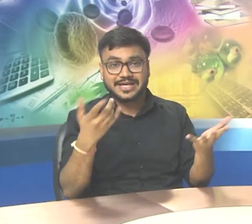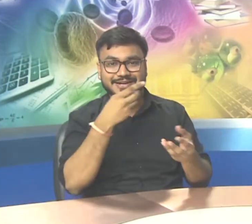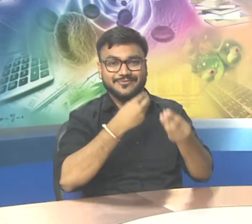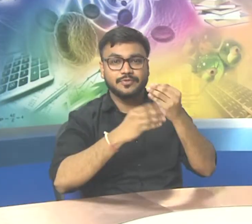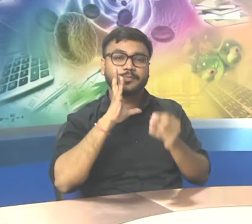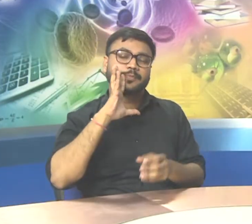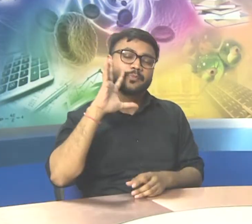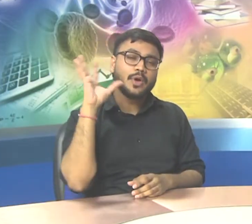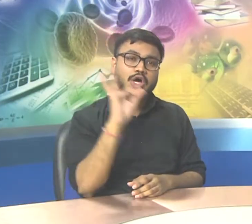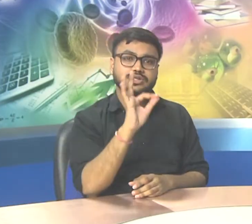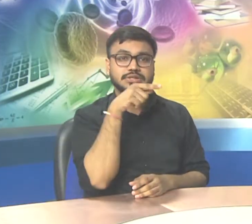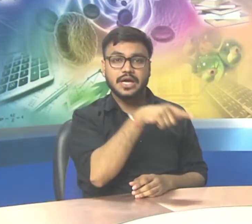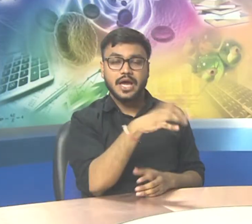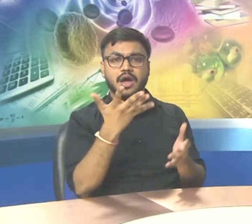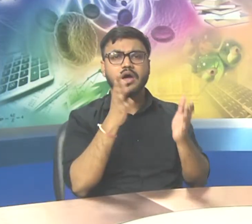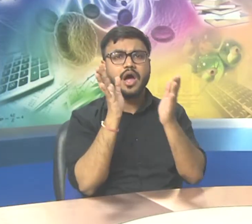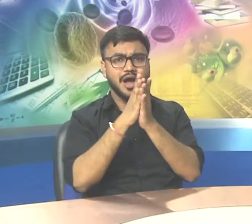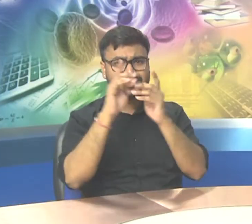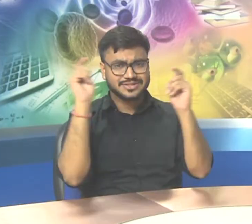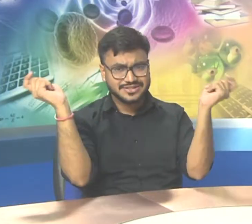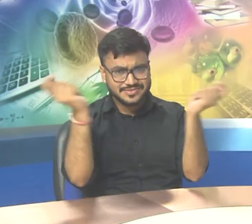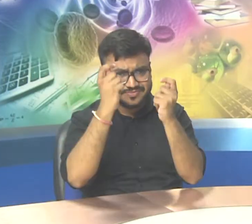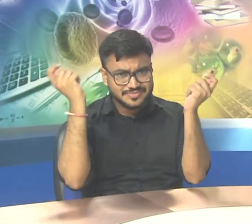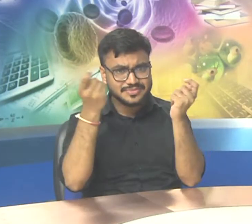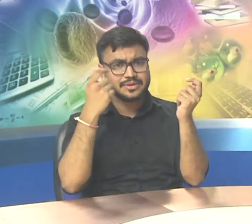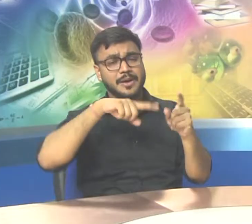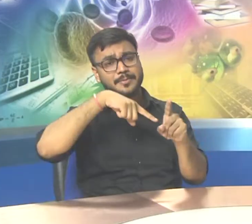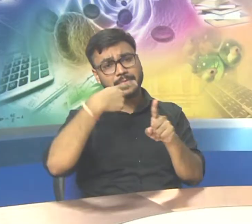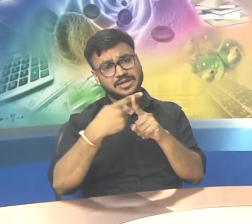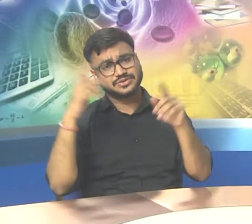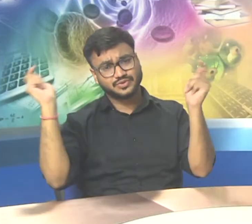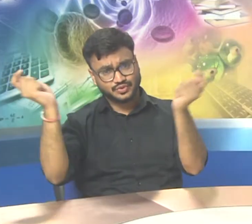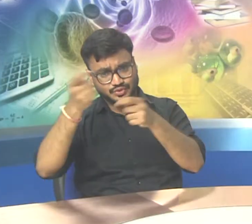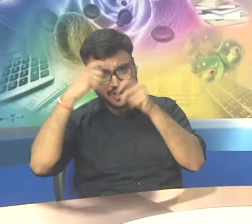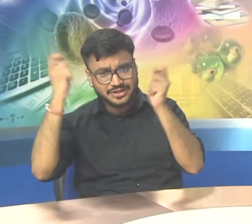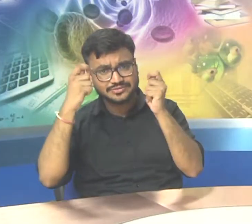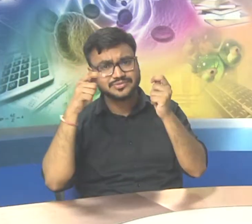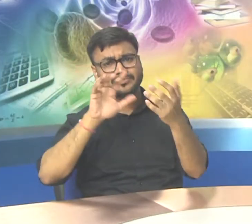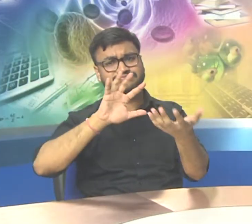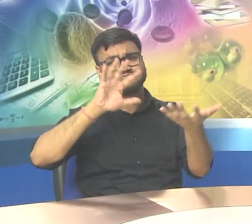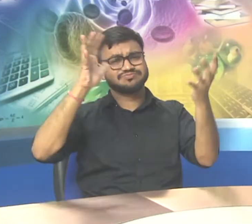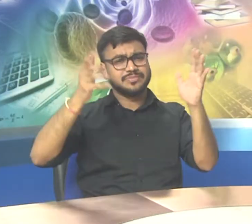Food is also an important part of festival